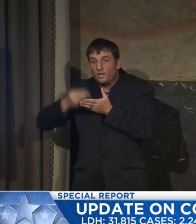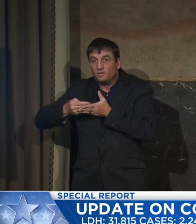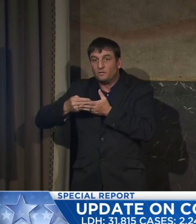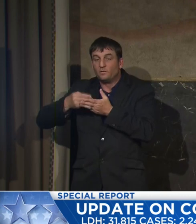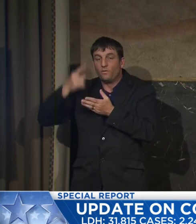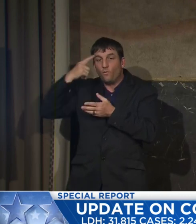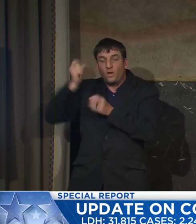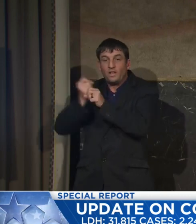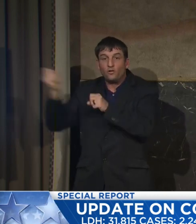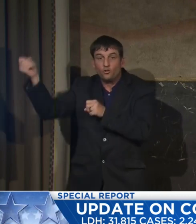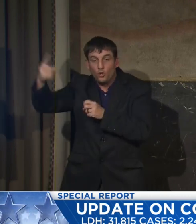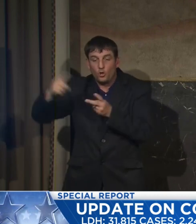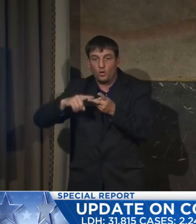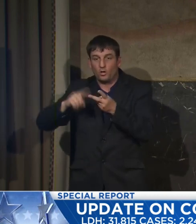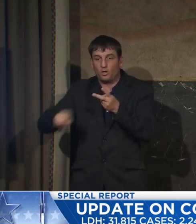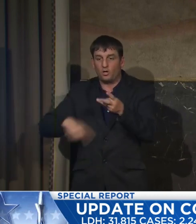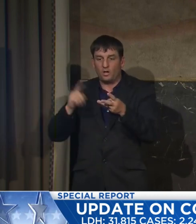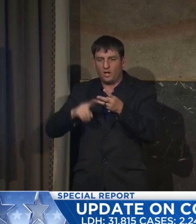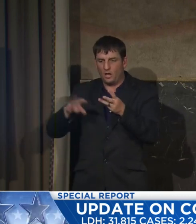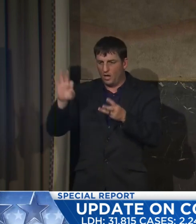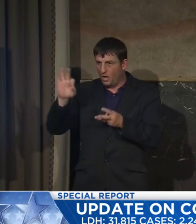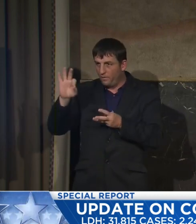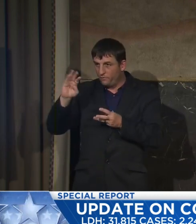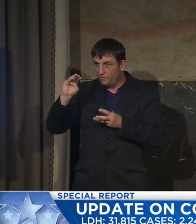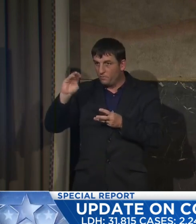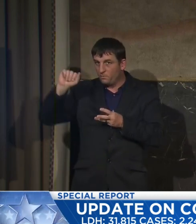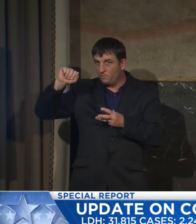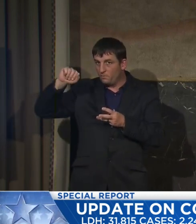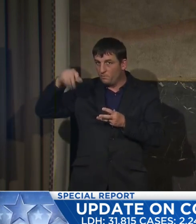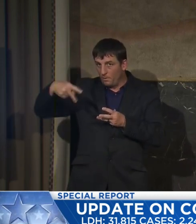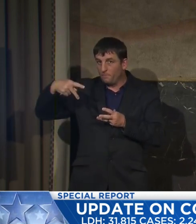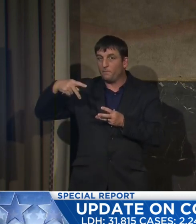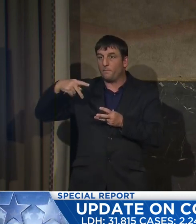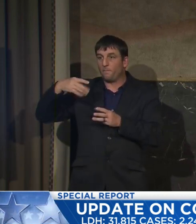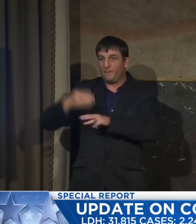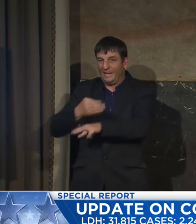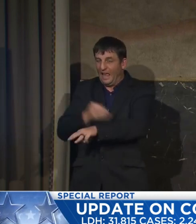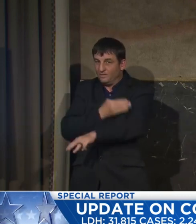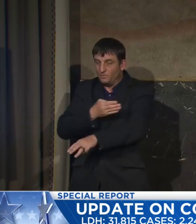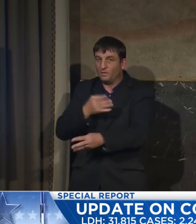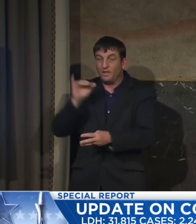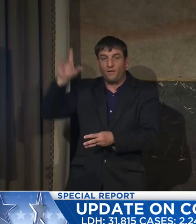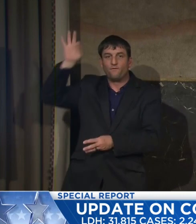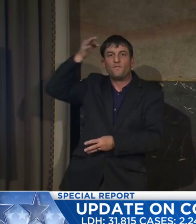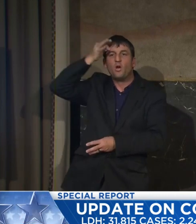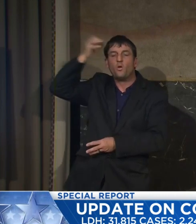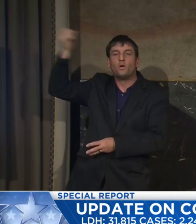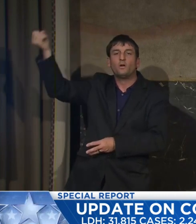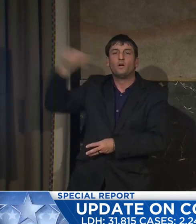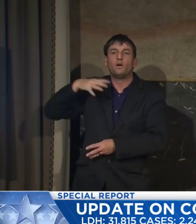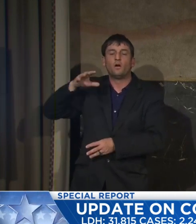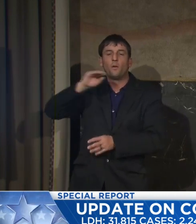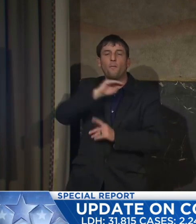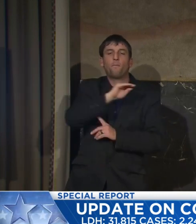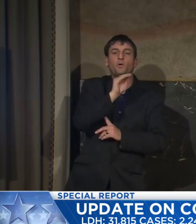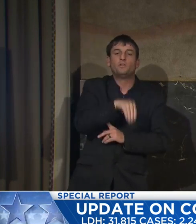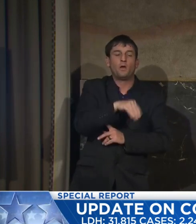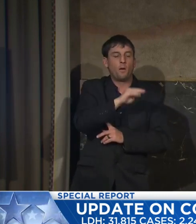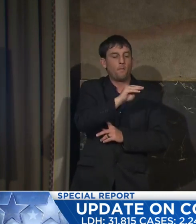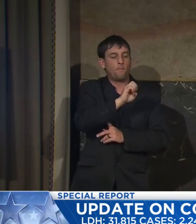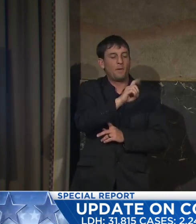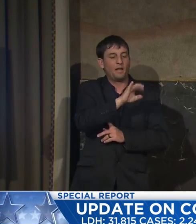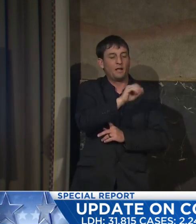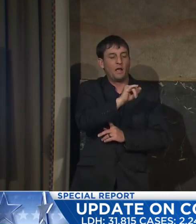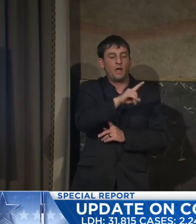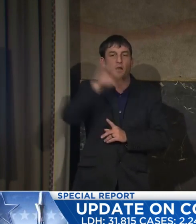the FMAP enhancement that the federal government has given, and that's the percentage of the Medicaid program that the federal government